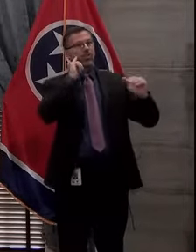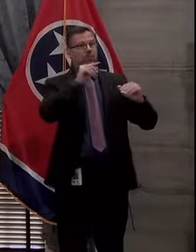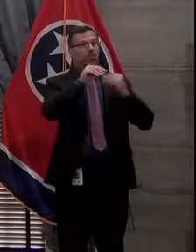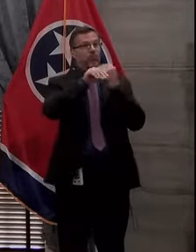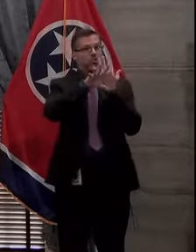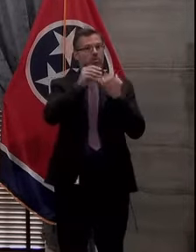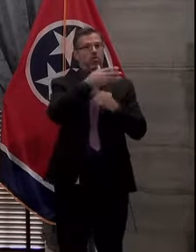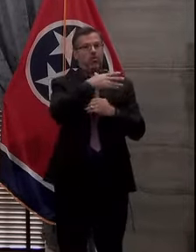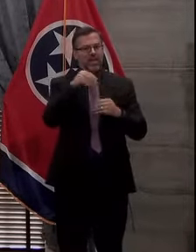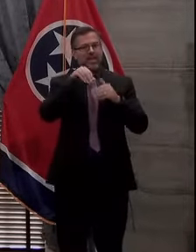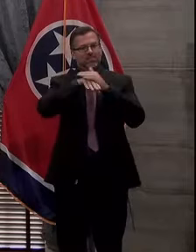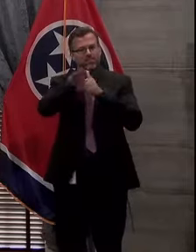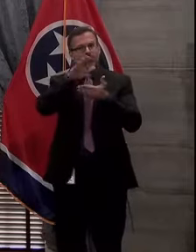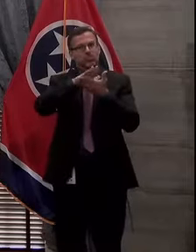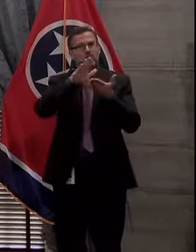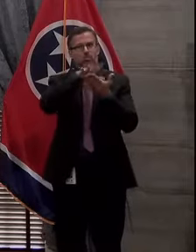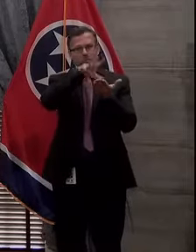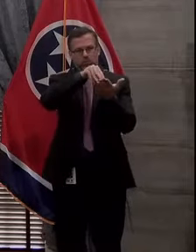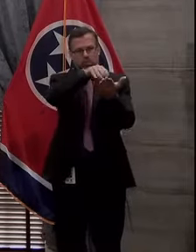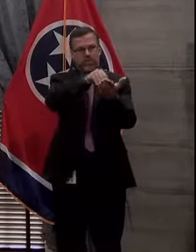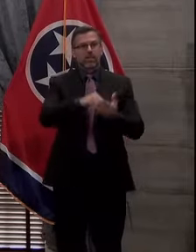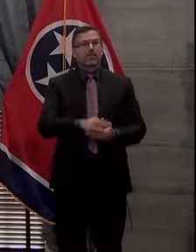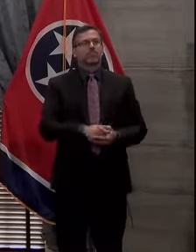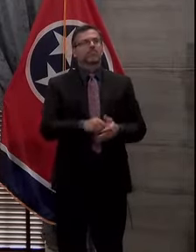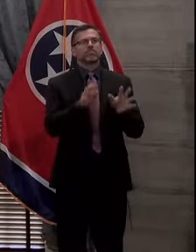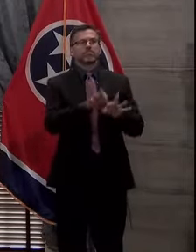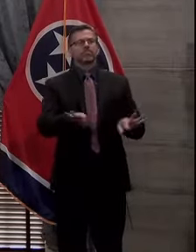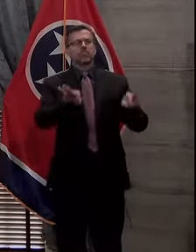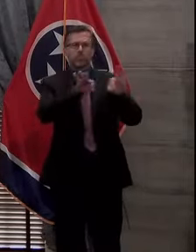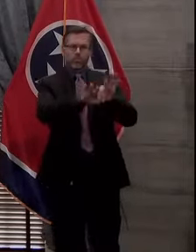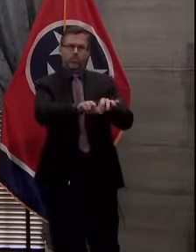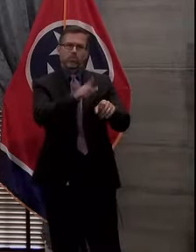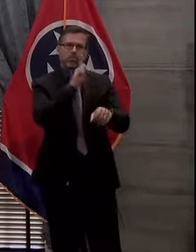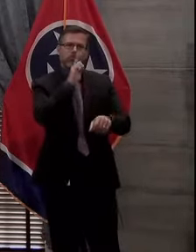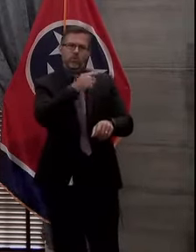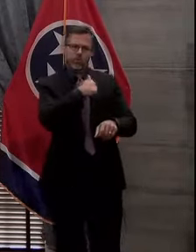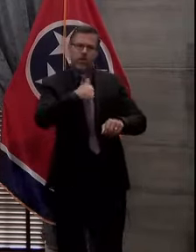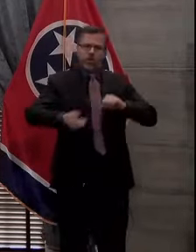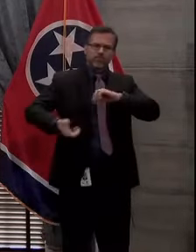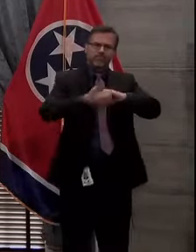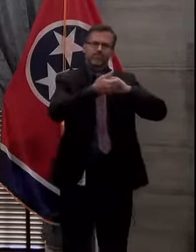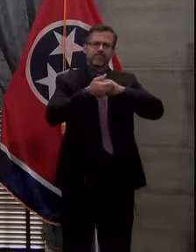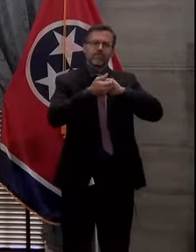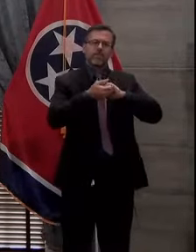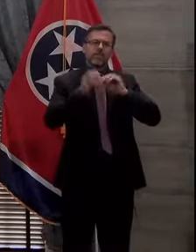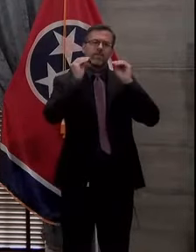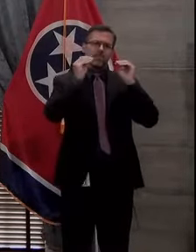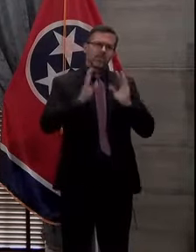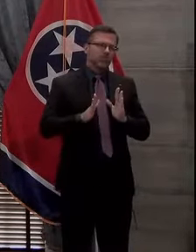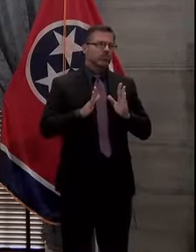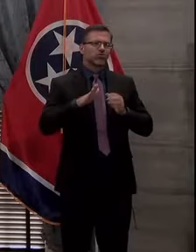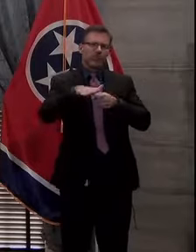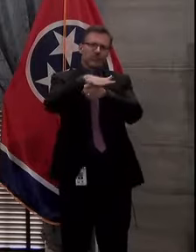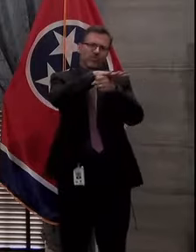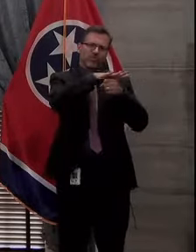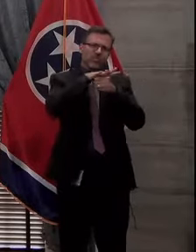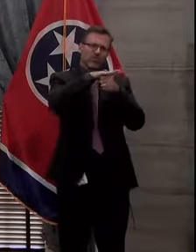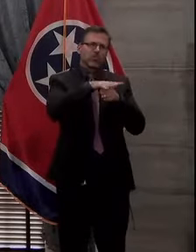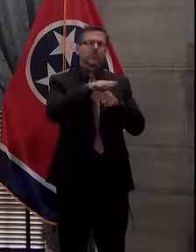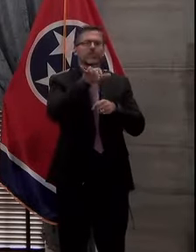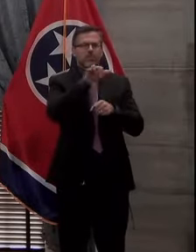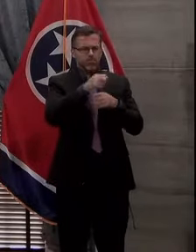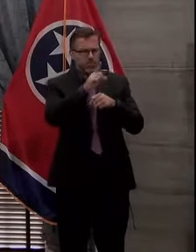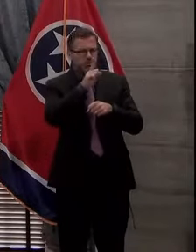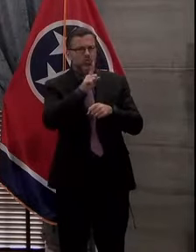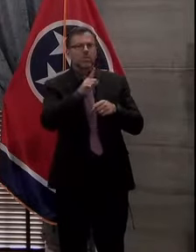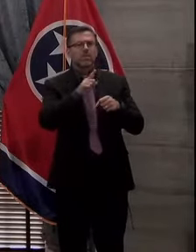make sure that we work together in partnership with teachers and with the districts to make sure that our kids, again, have